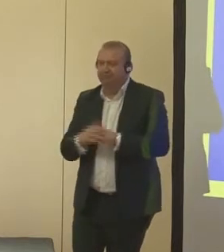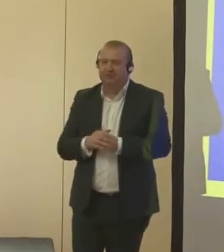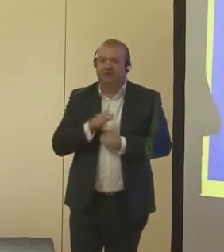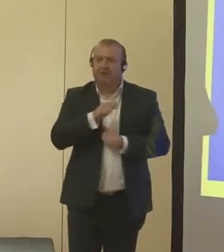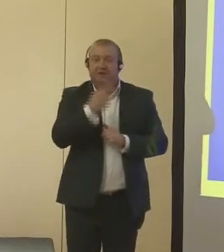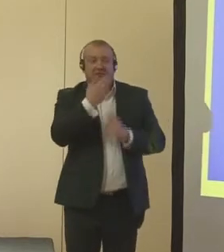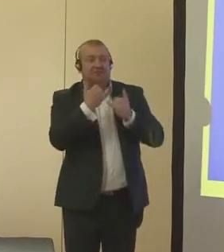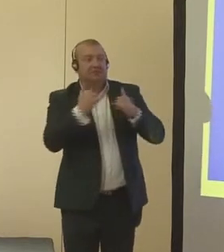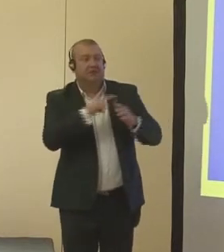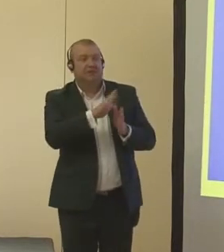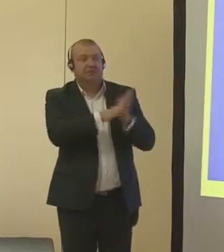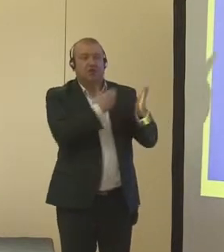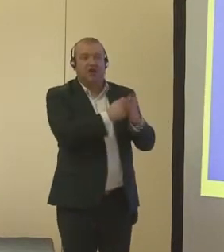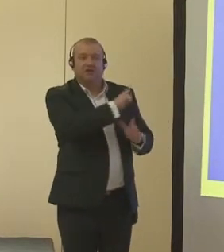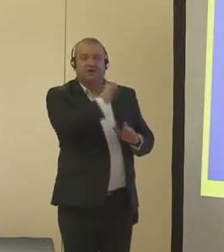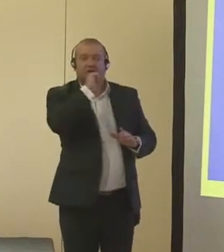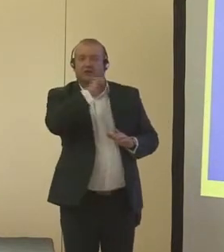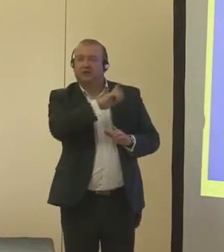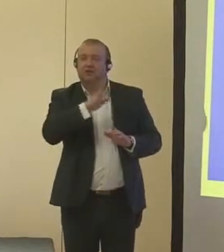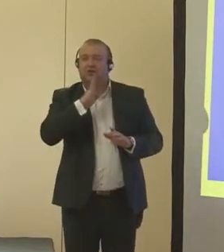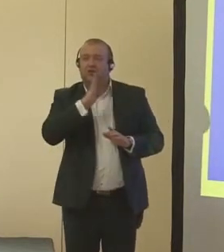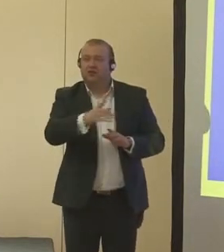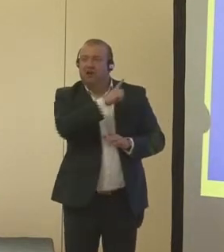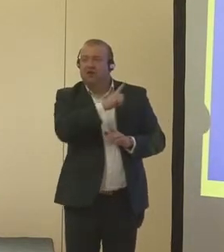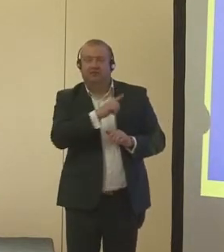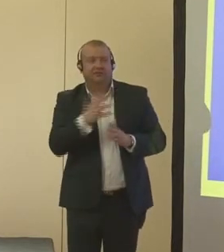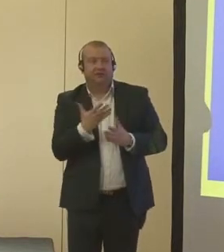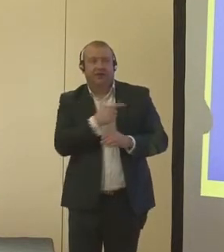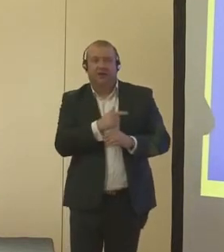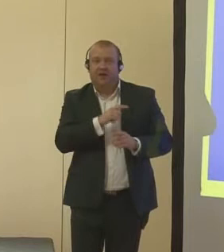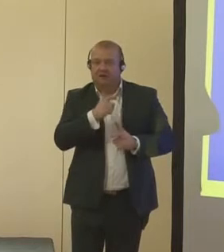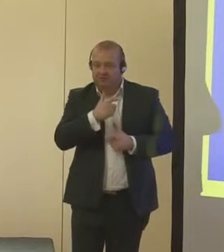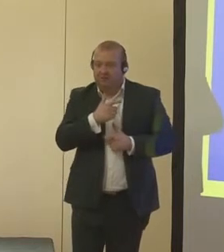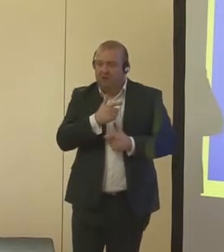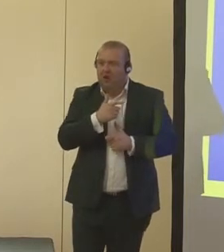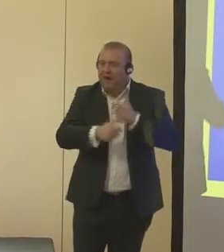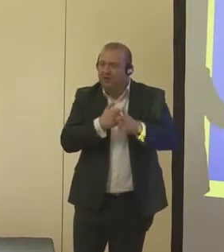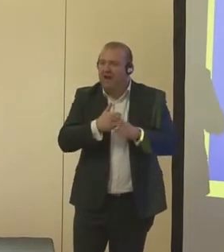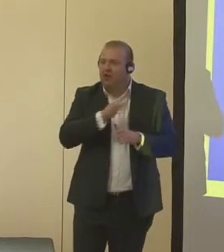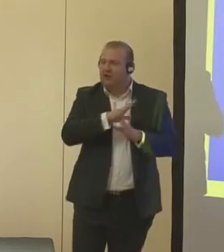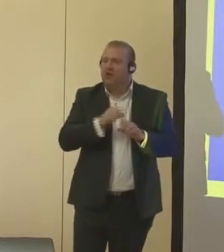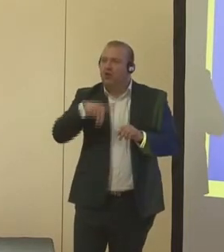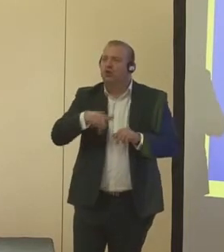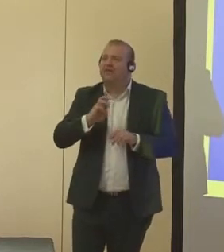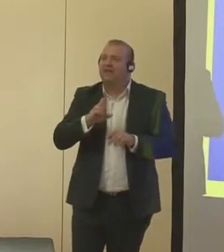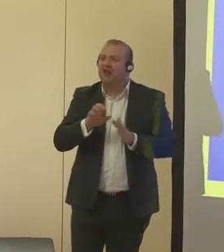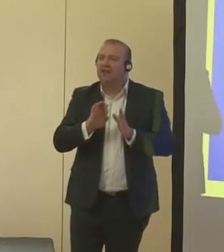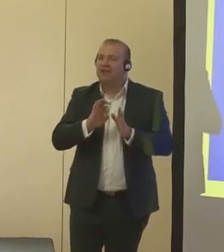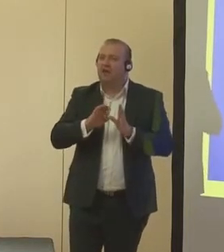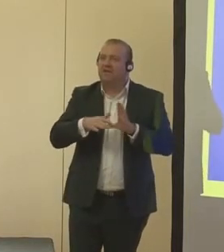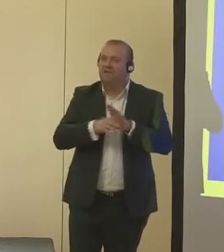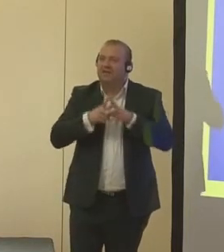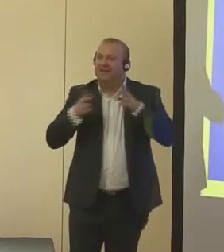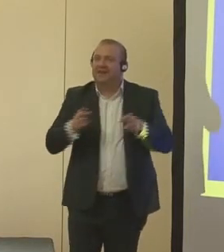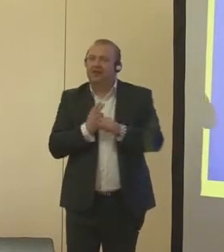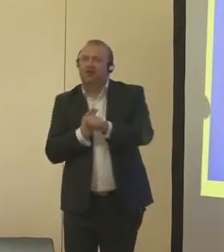already, there's been an Accessibility Act, meaning that schools are only allowed to buy accessible tools and